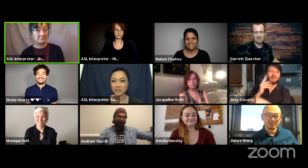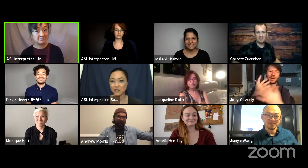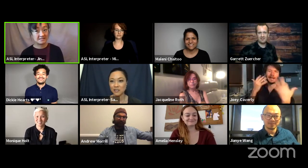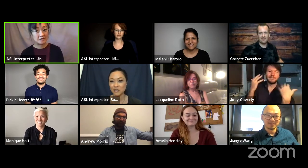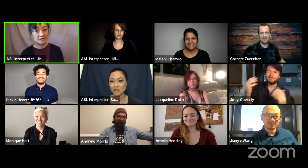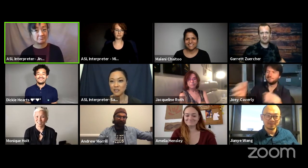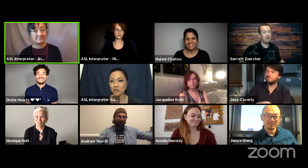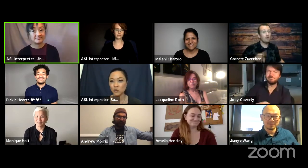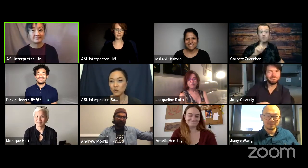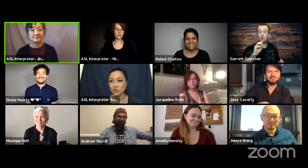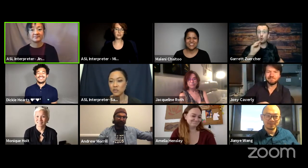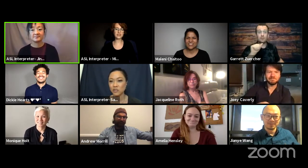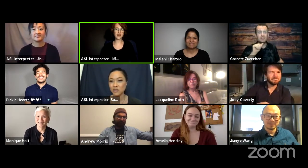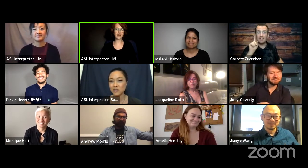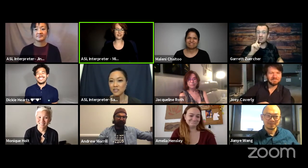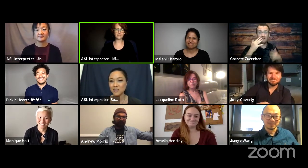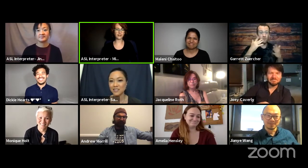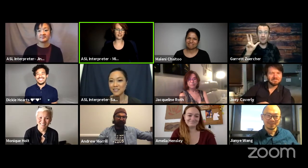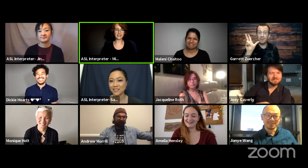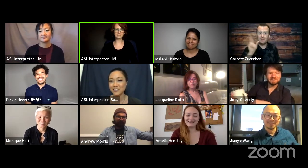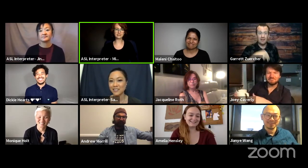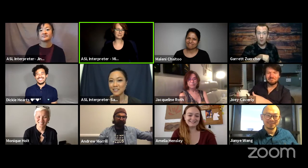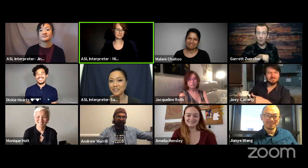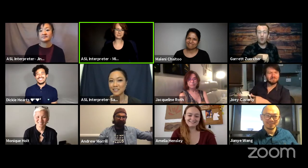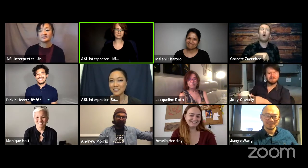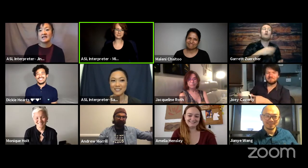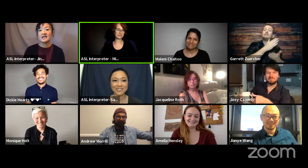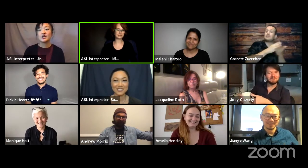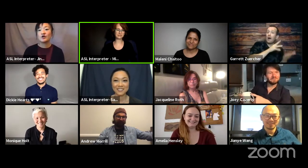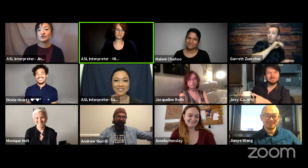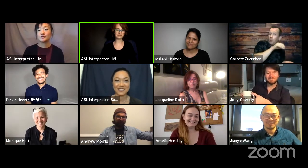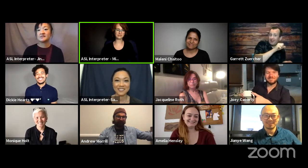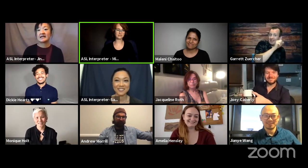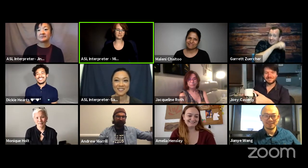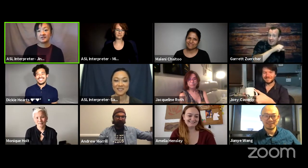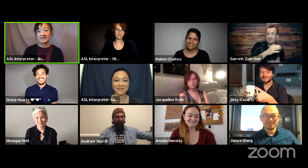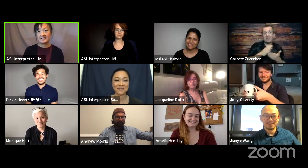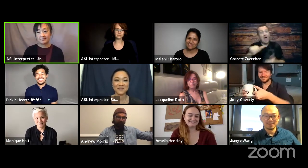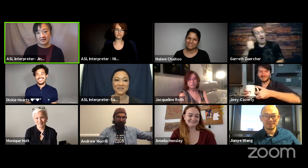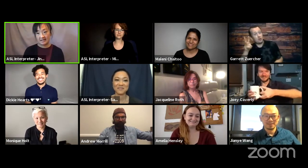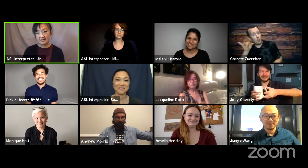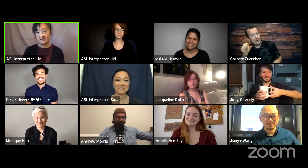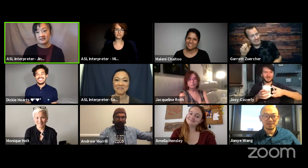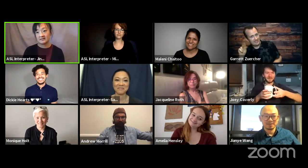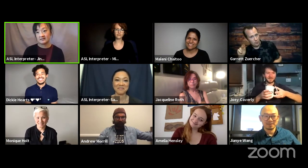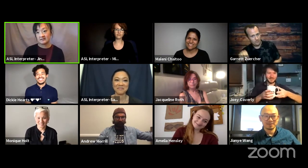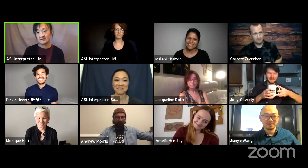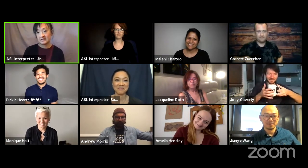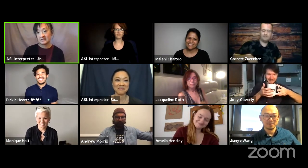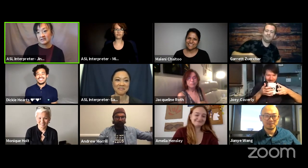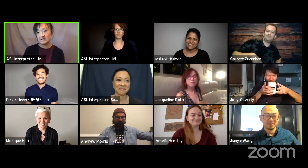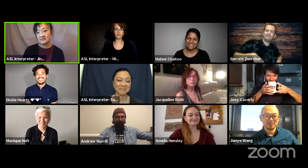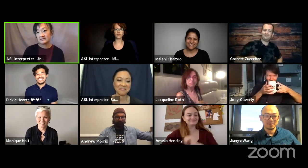So Zoom is not deaf friendly. No, Zoom is absolutely not deaf friendly. Mm-mm.